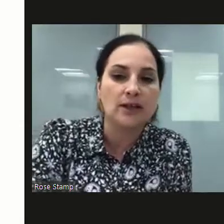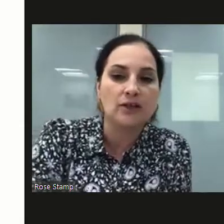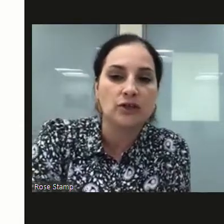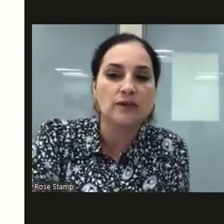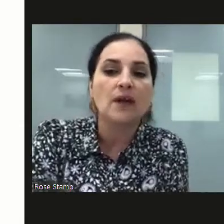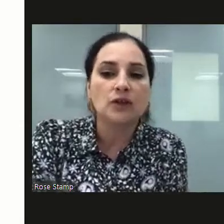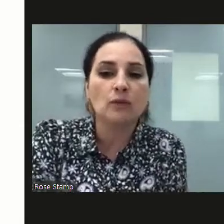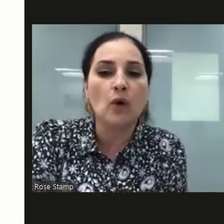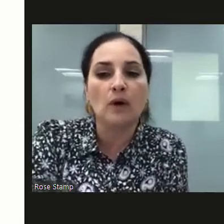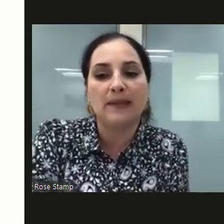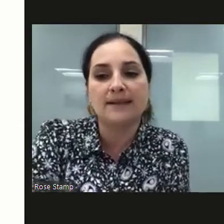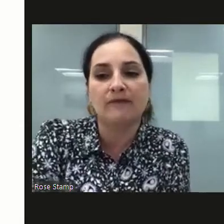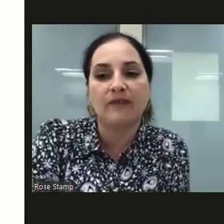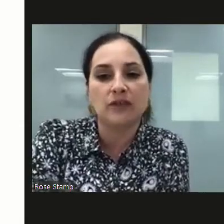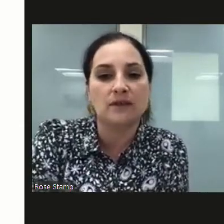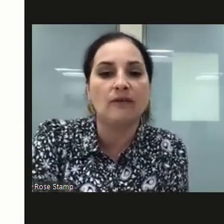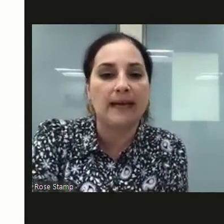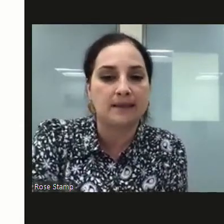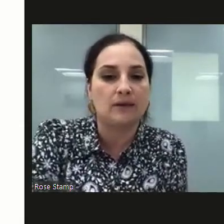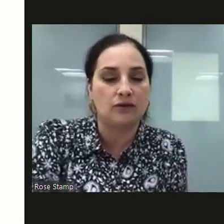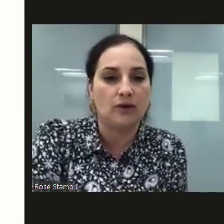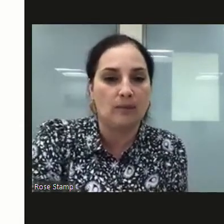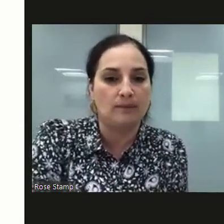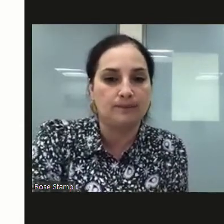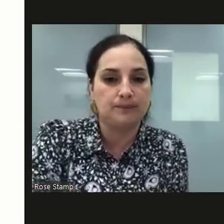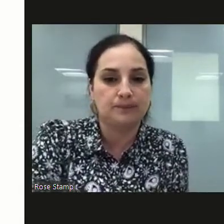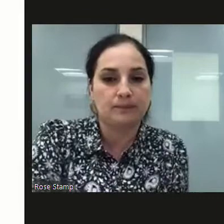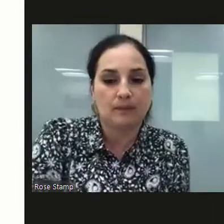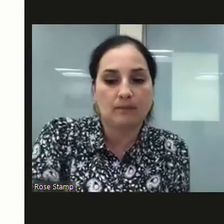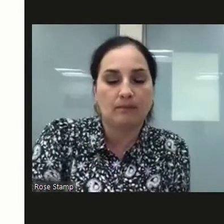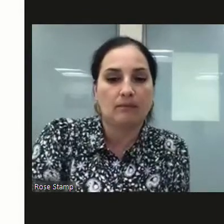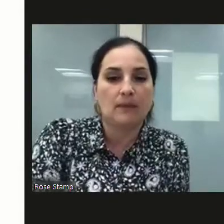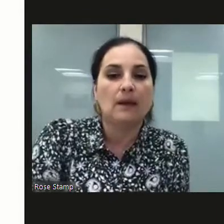as gestures, to more complex conventions of lexical and grammar.